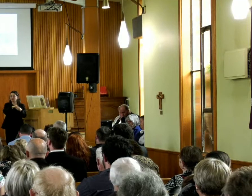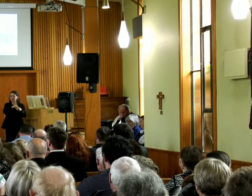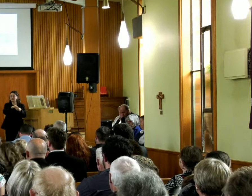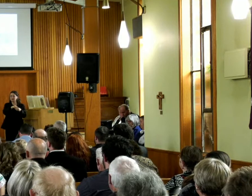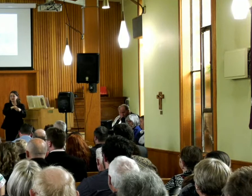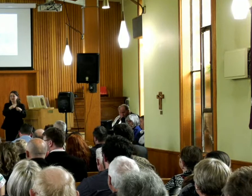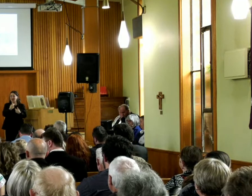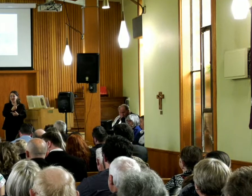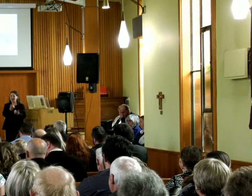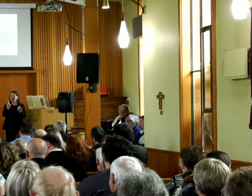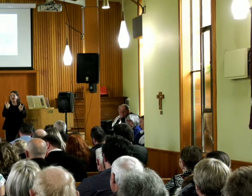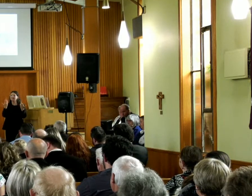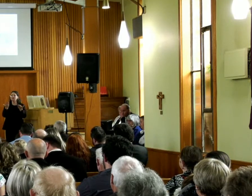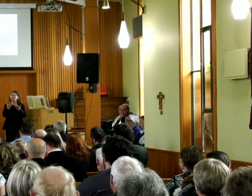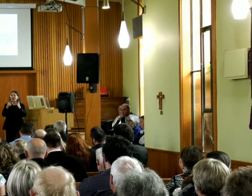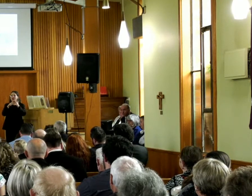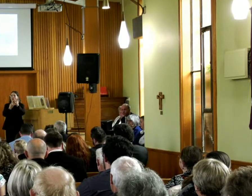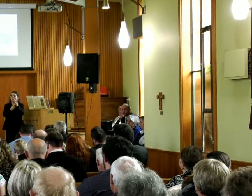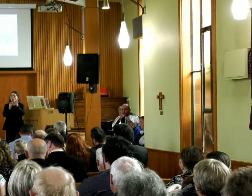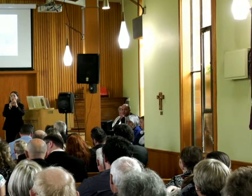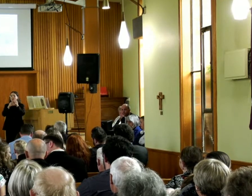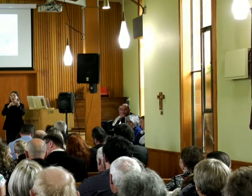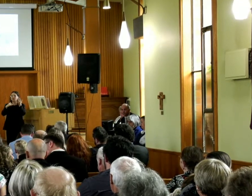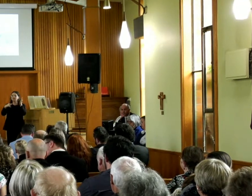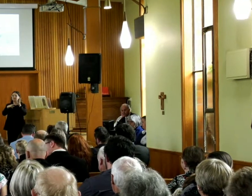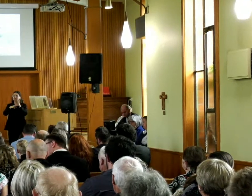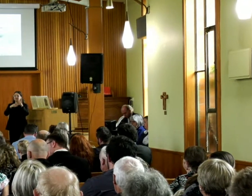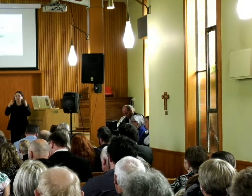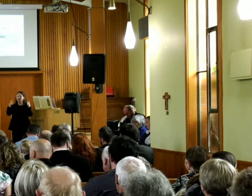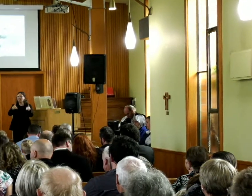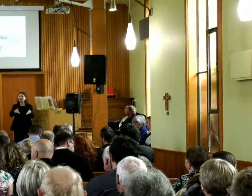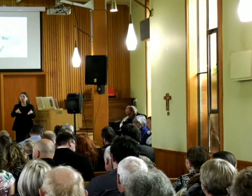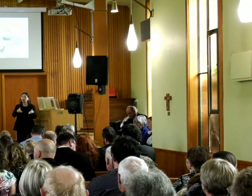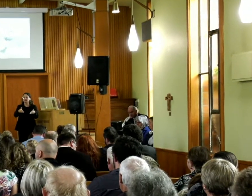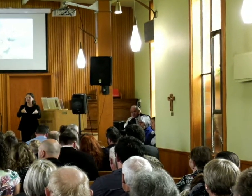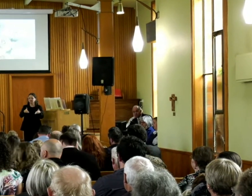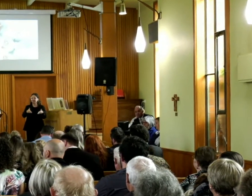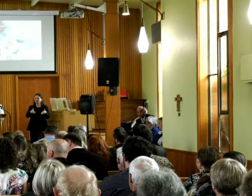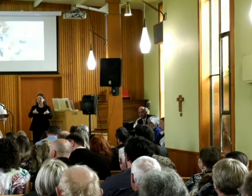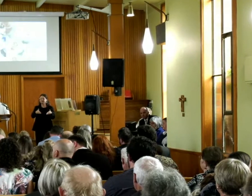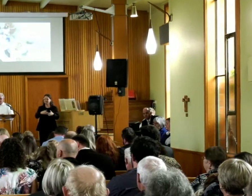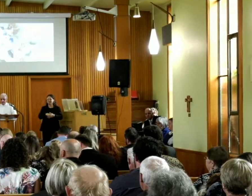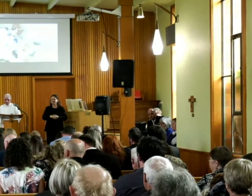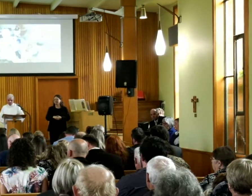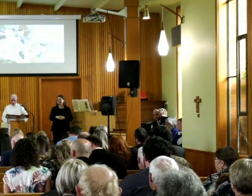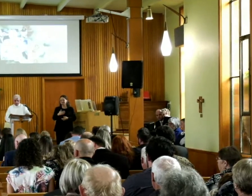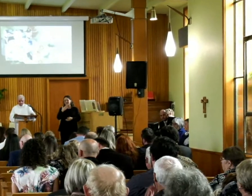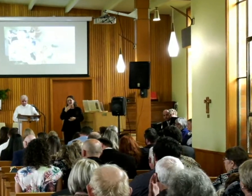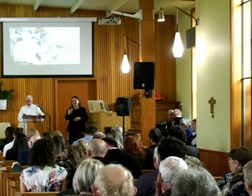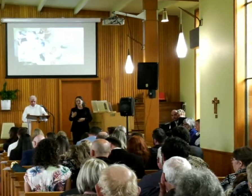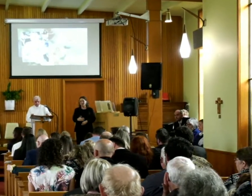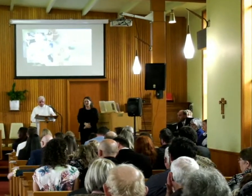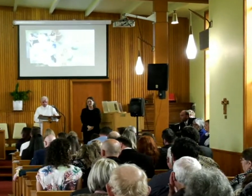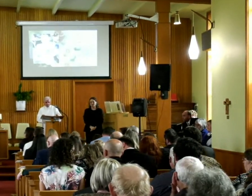us to the All-Lost Cemetery for the conclusion of the service. Thank you.